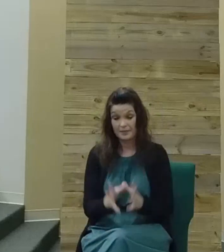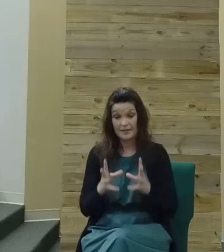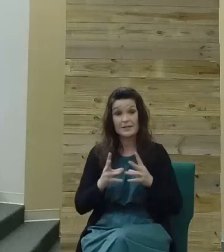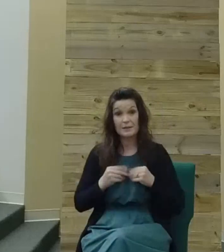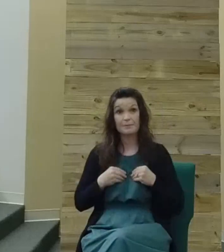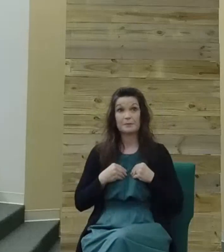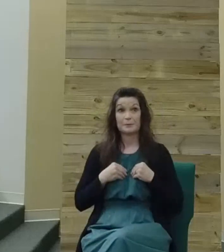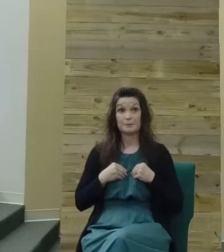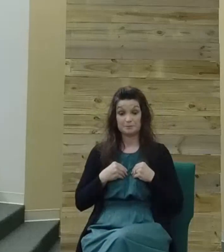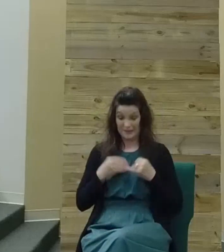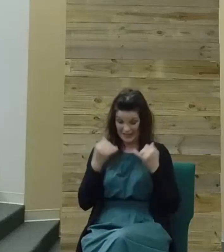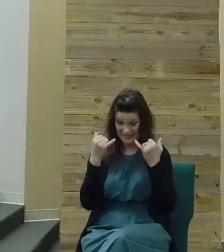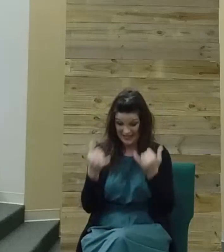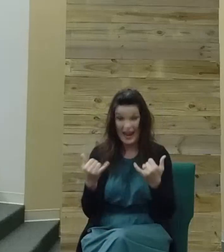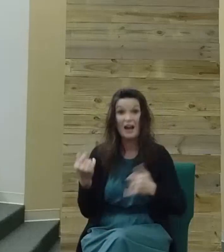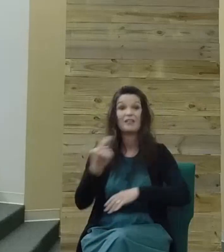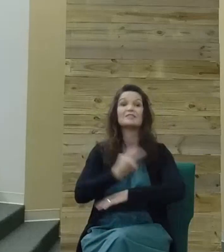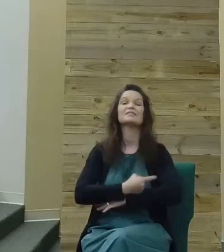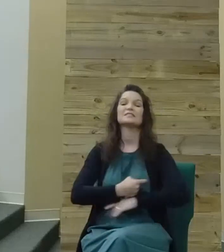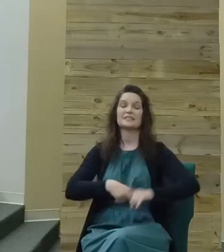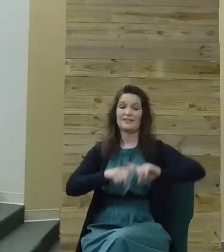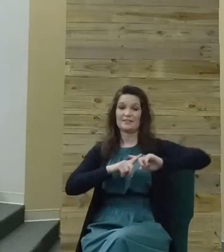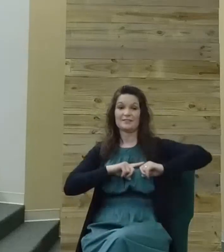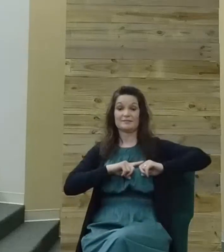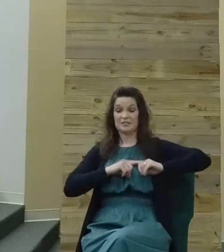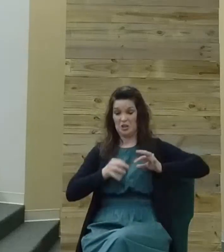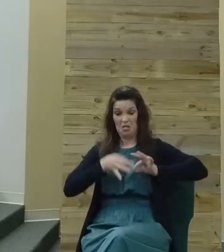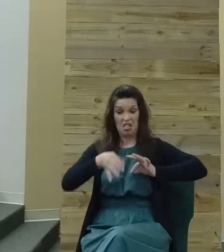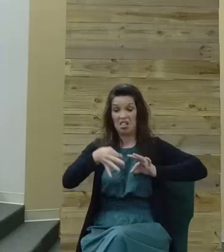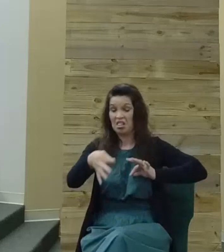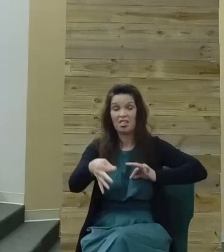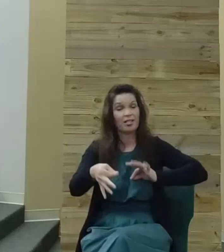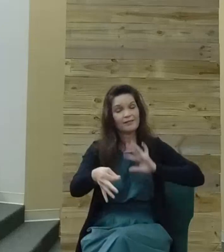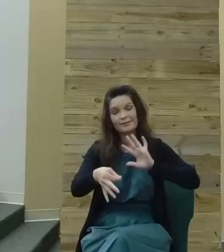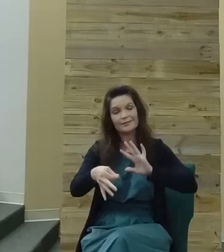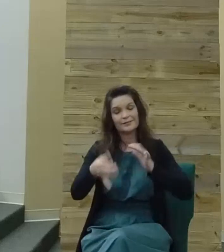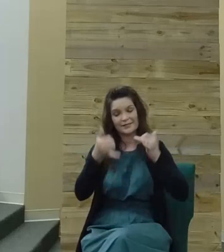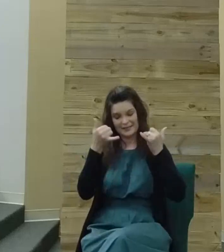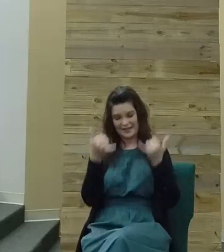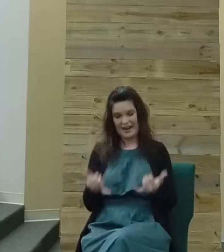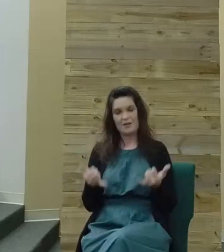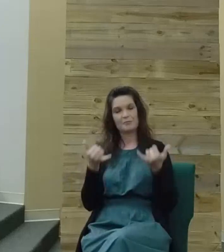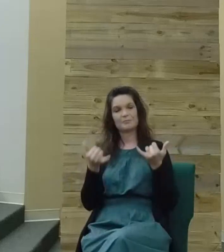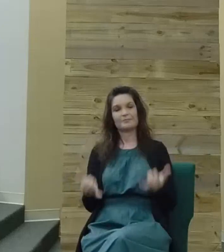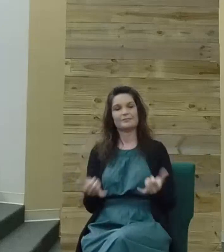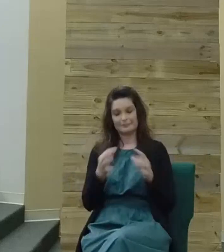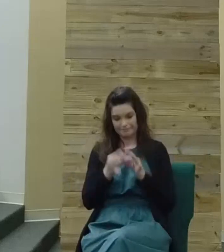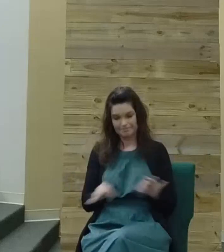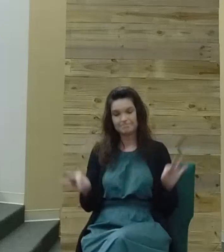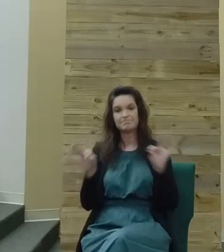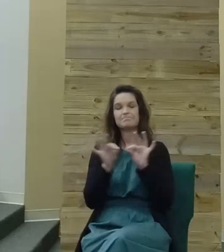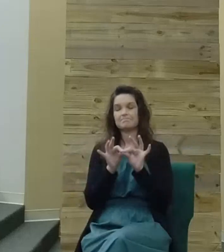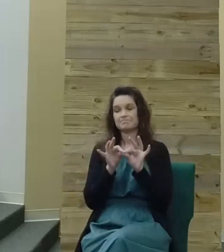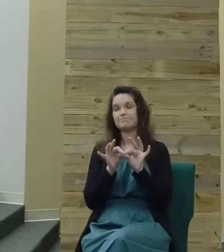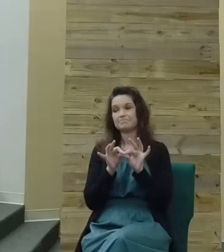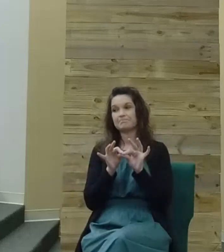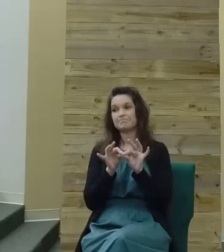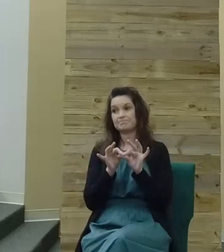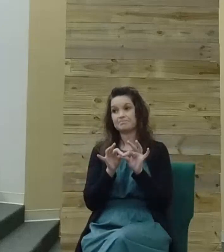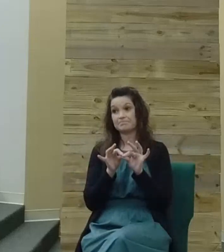Now is the acceptable time. Now is the day of salvation. Don't wait another day. Get it taken care of